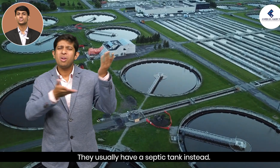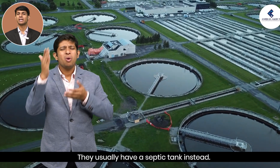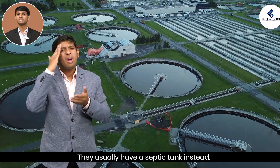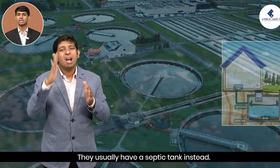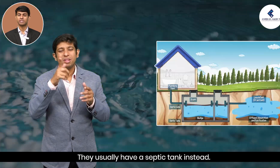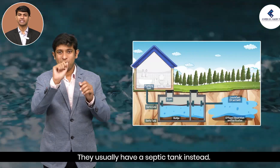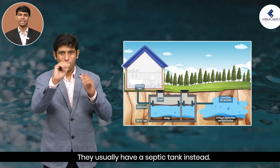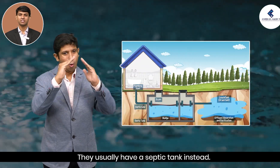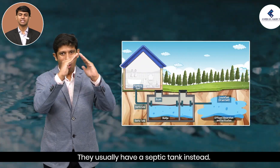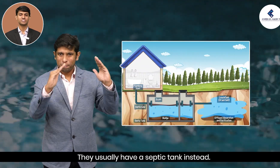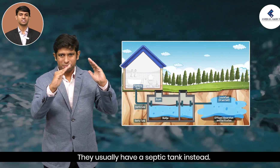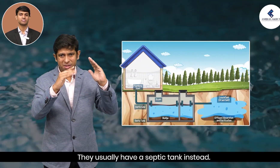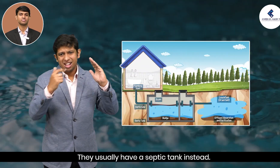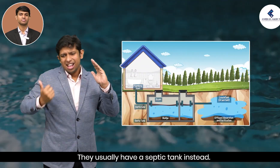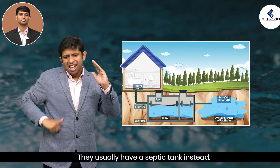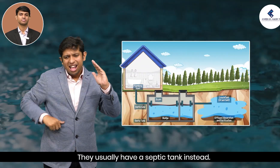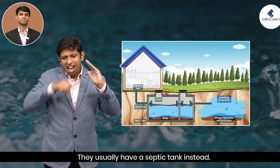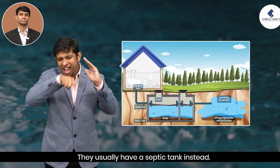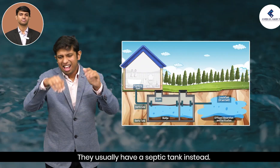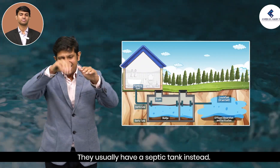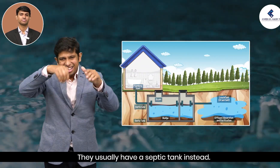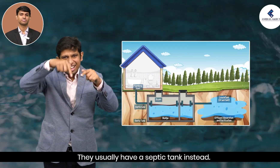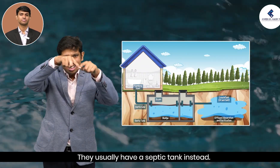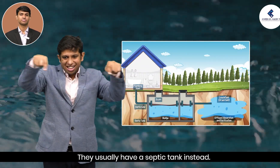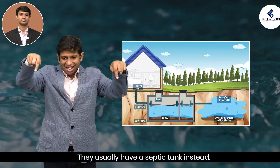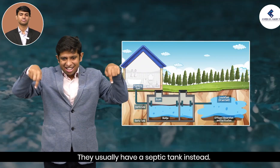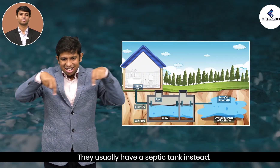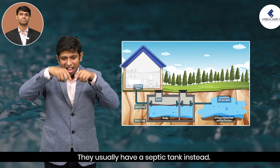They usually have a septic tank instead.